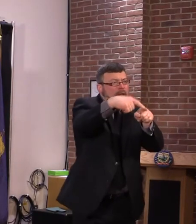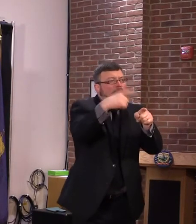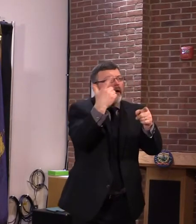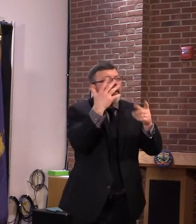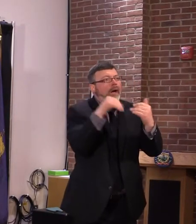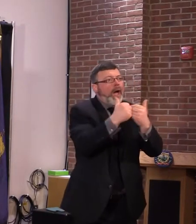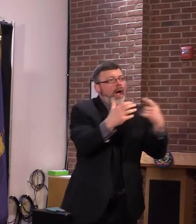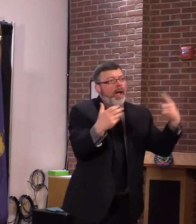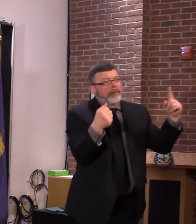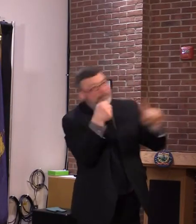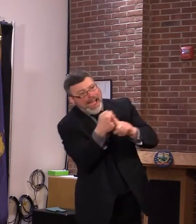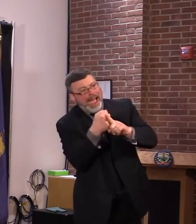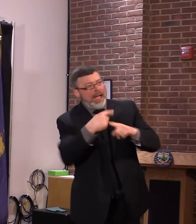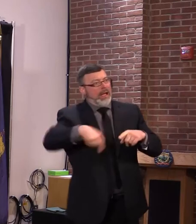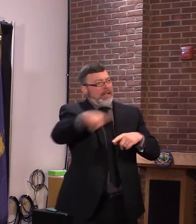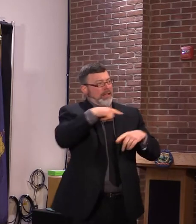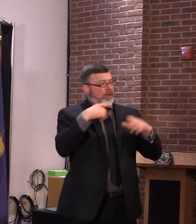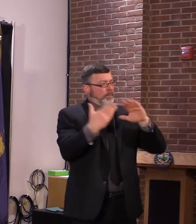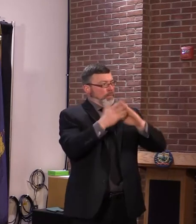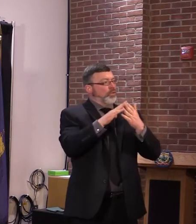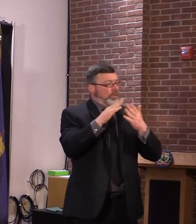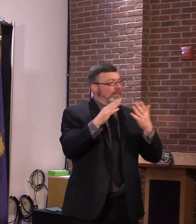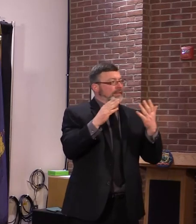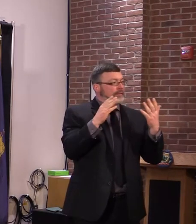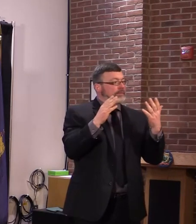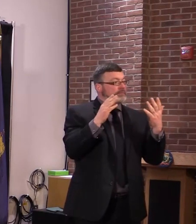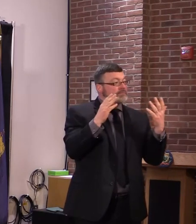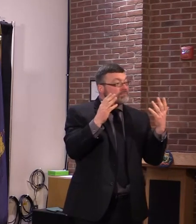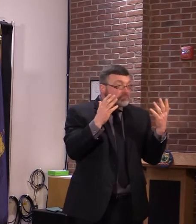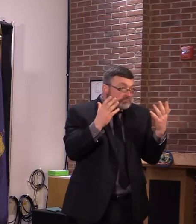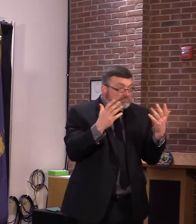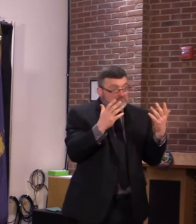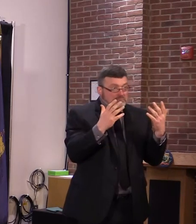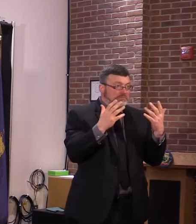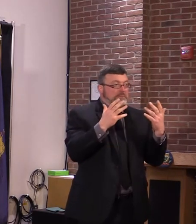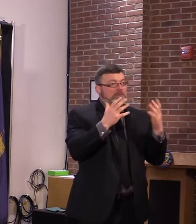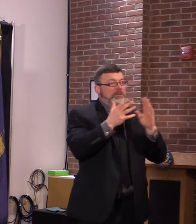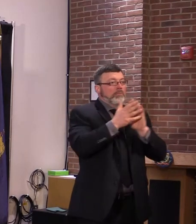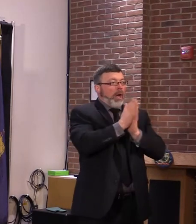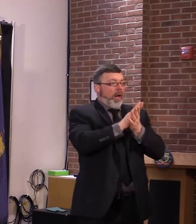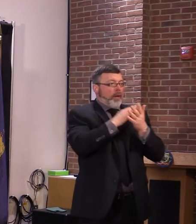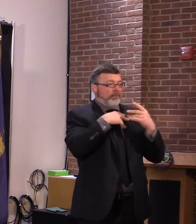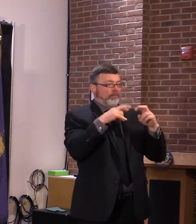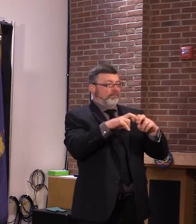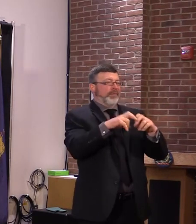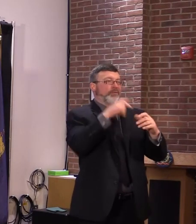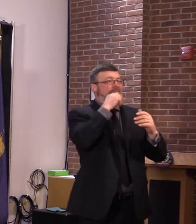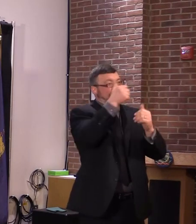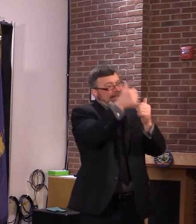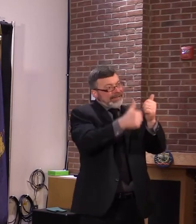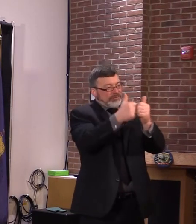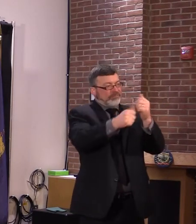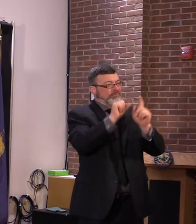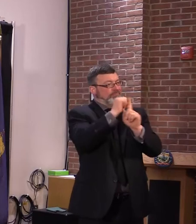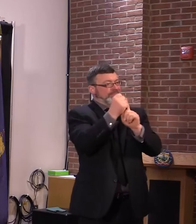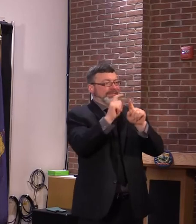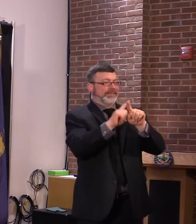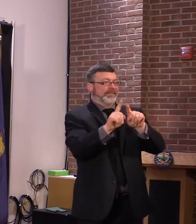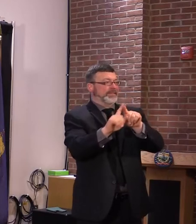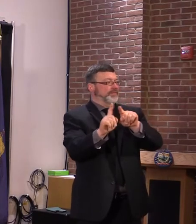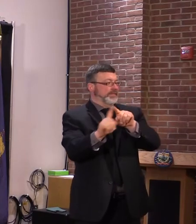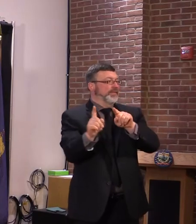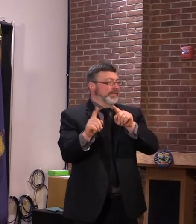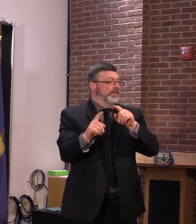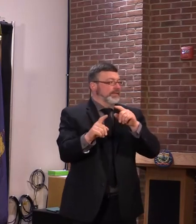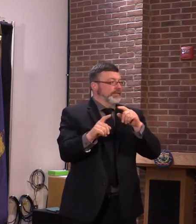and hopefully not spread throughout the whole population. And we can almost do a containment strategy knowing that